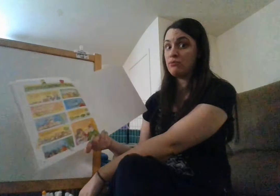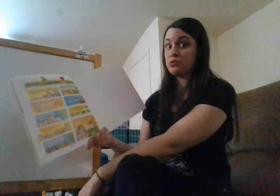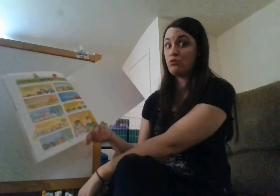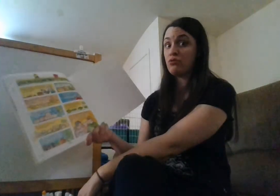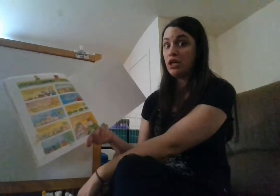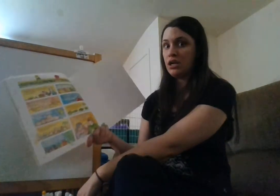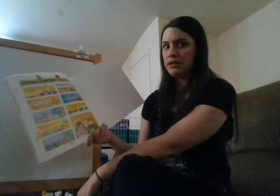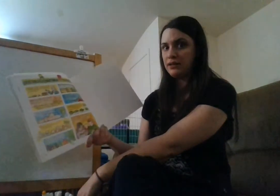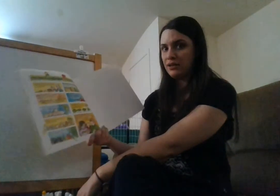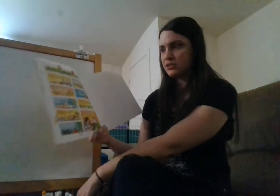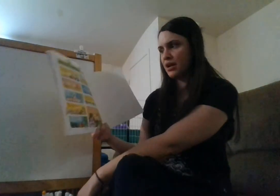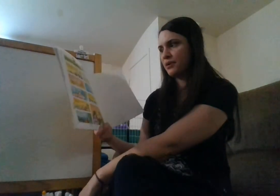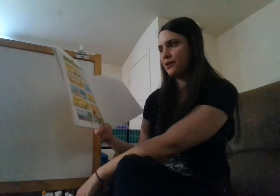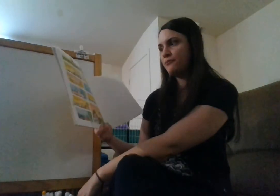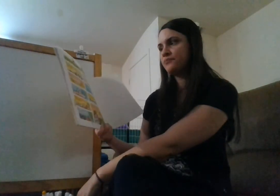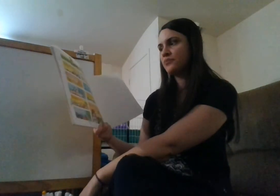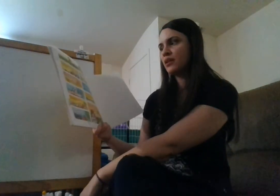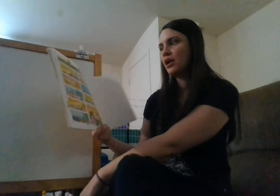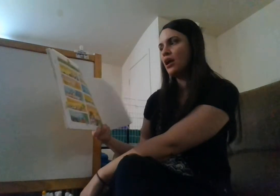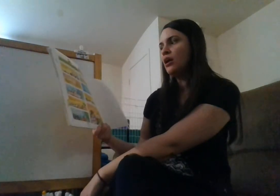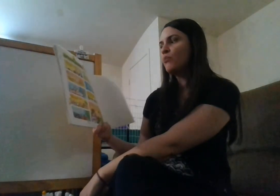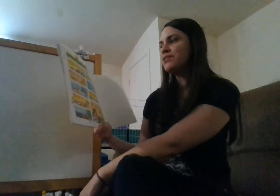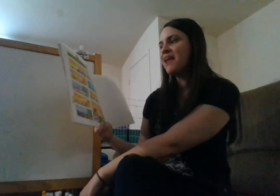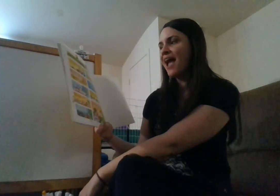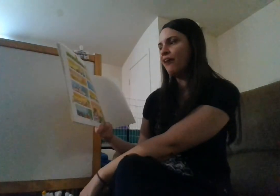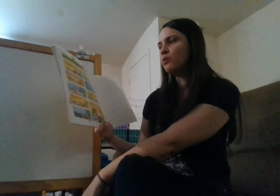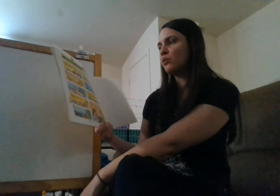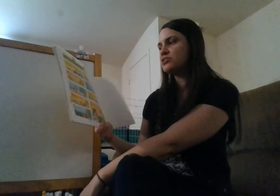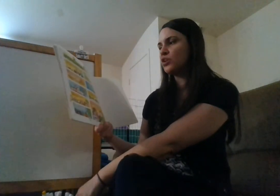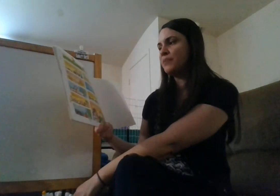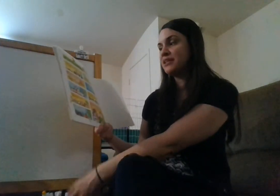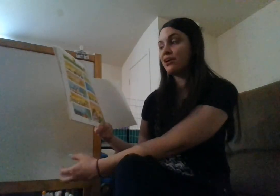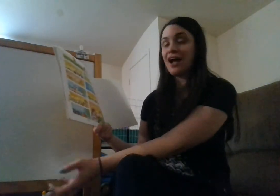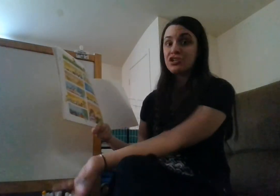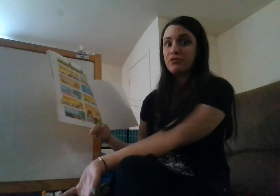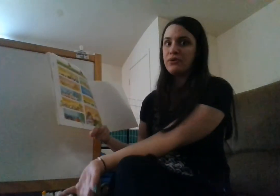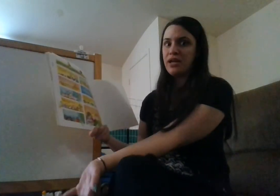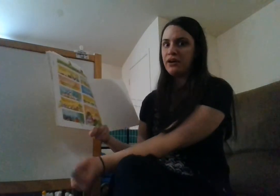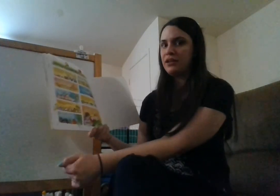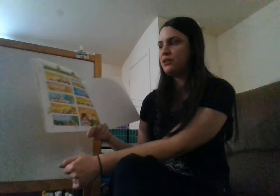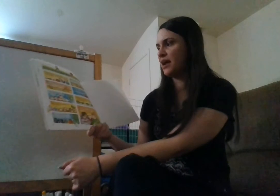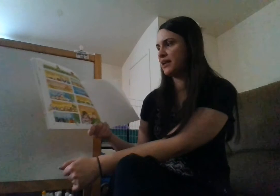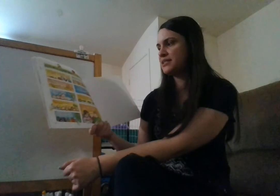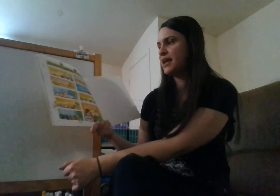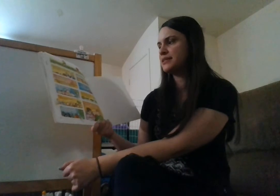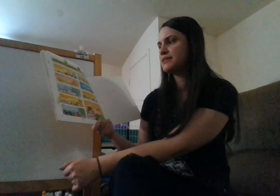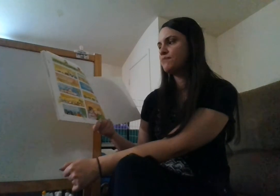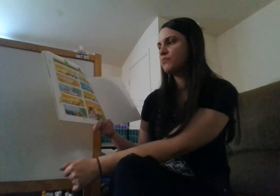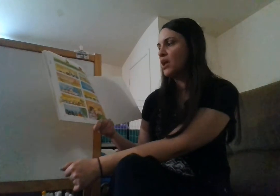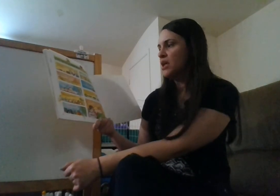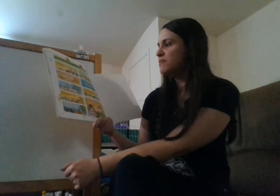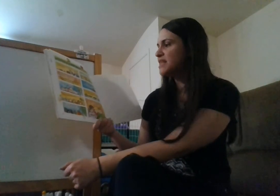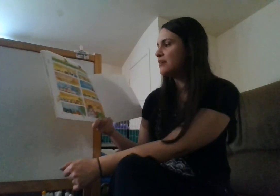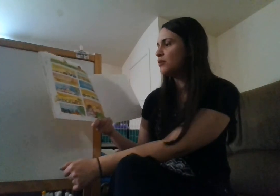was a really long time ago. More than half the world's soybeans are actually grown here in the United States. Potato